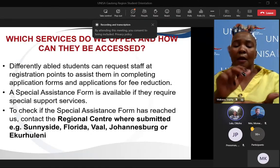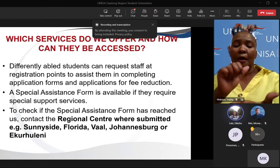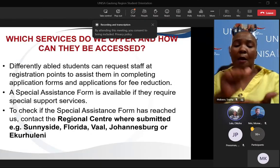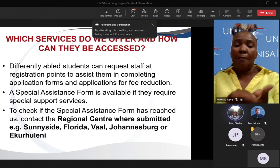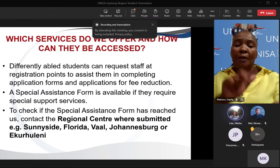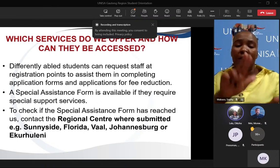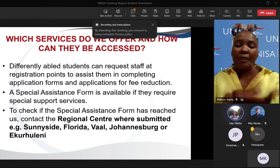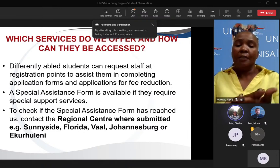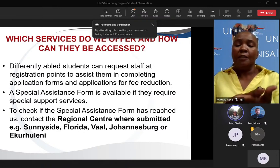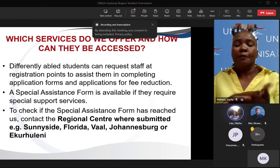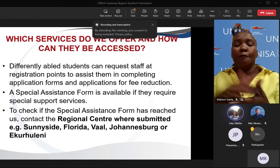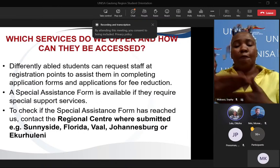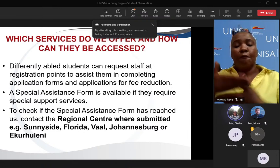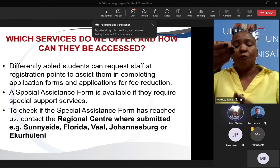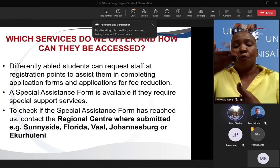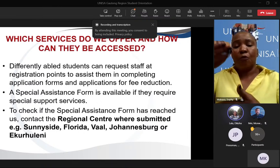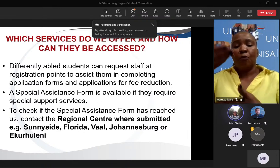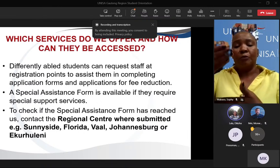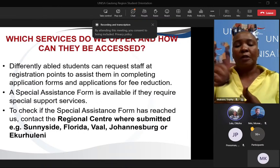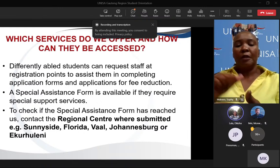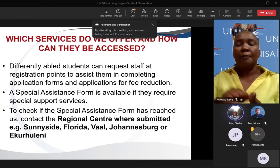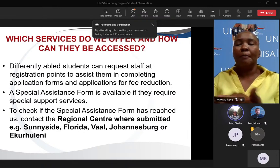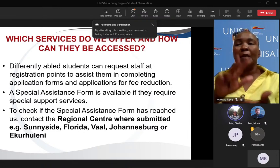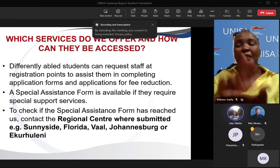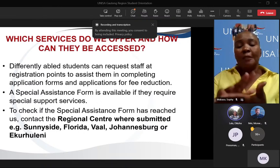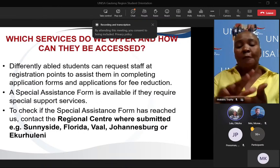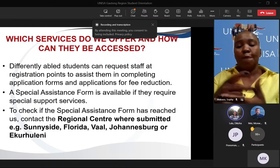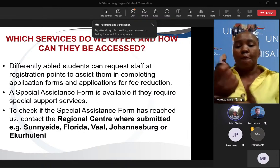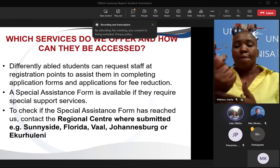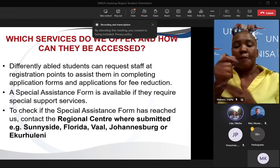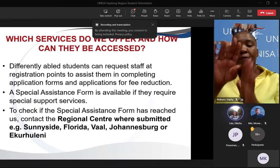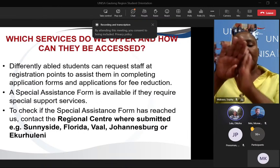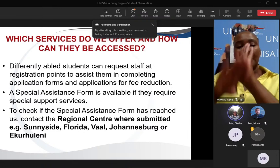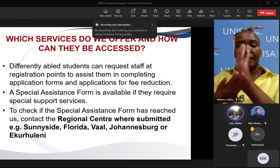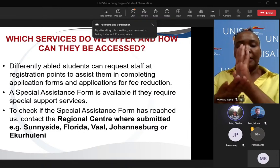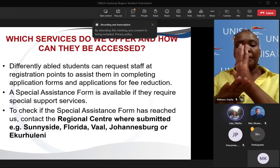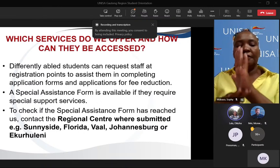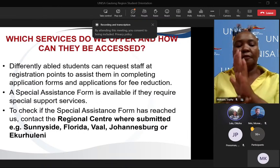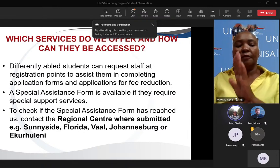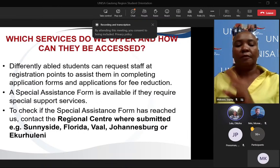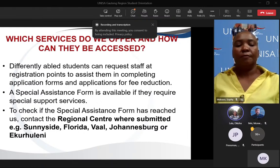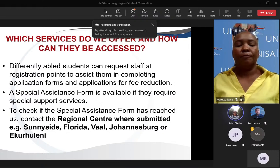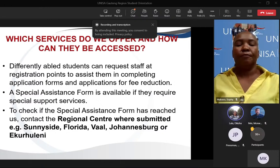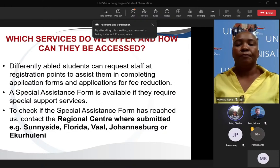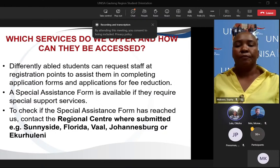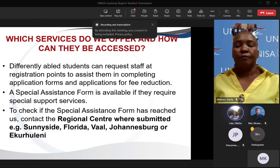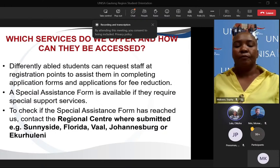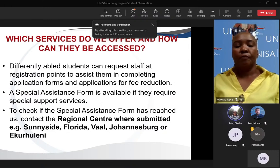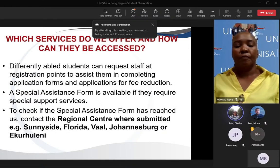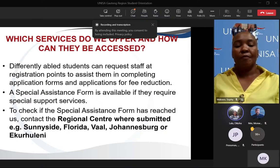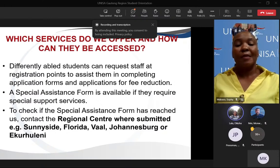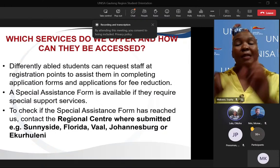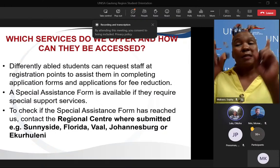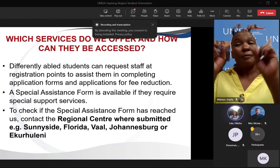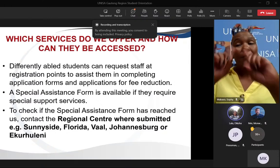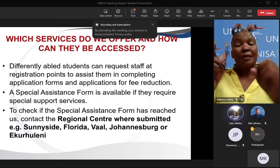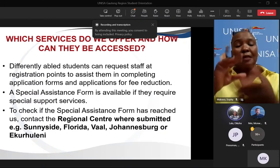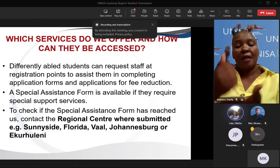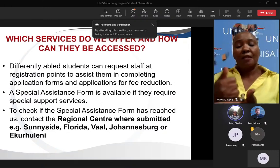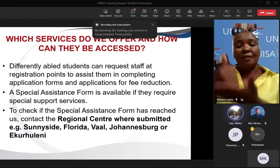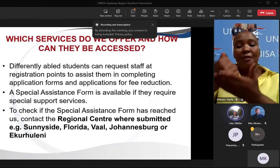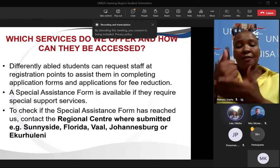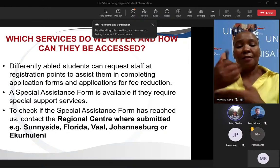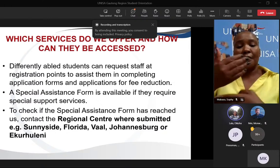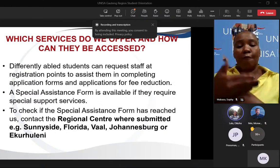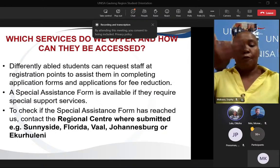and the application for fee reduction there is a form for that as well a special assistance form is available